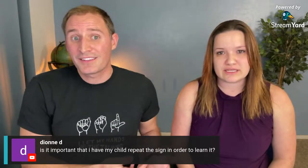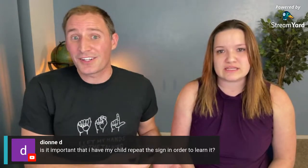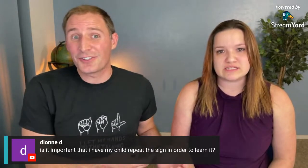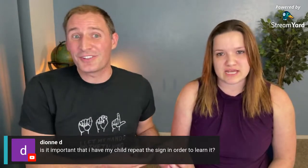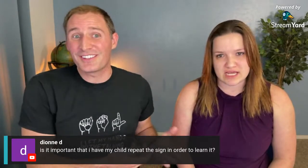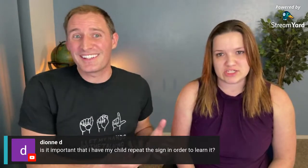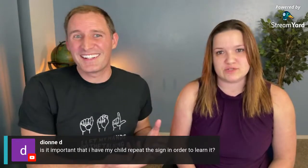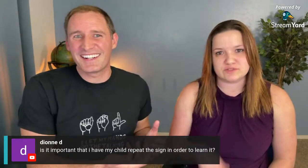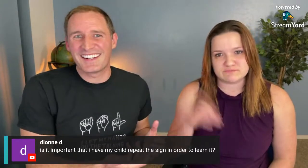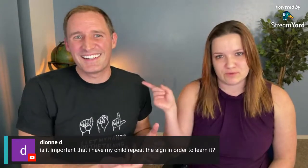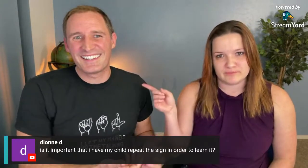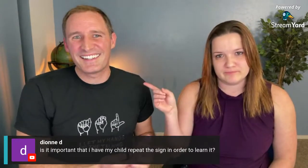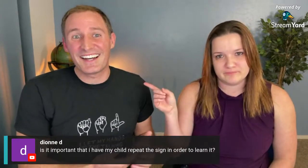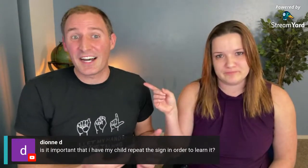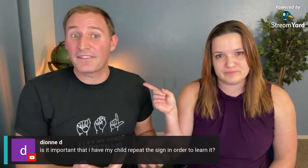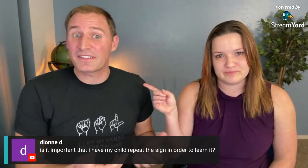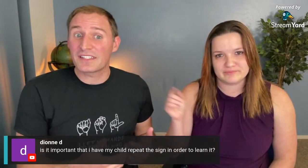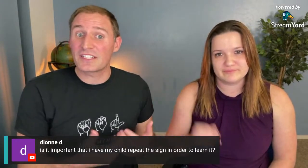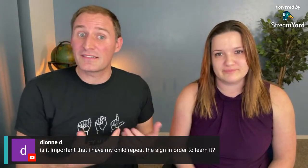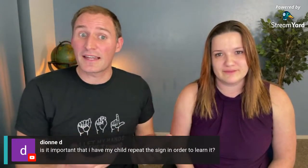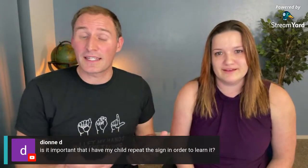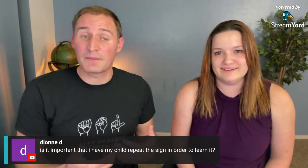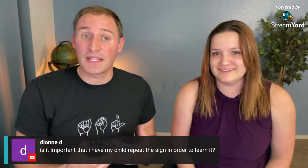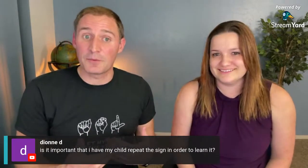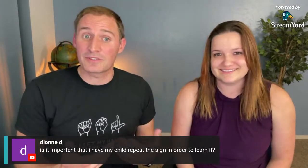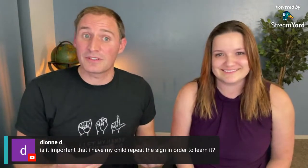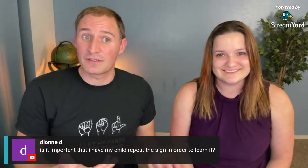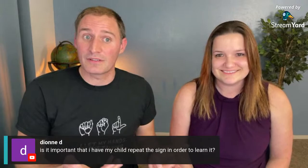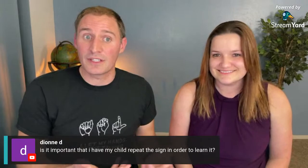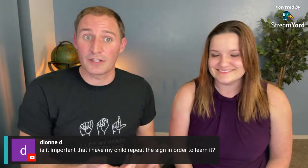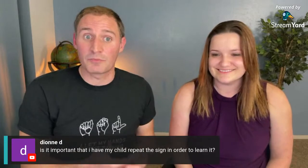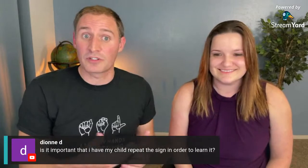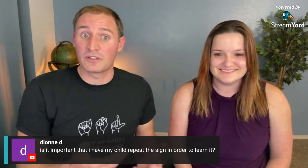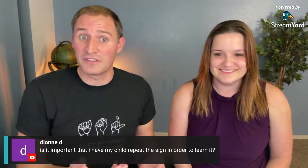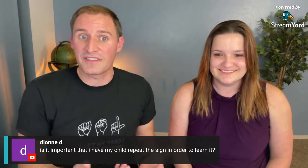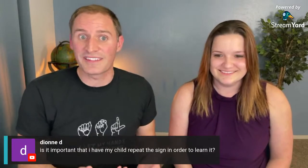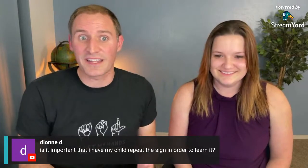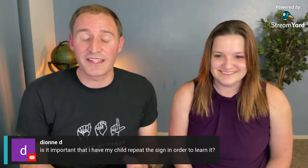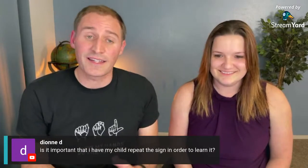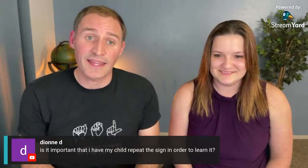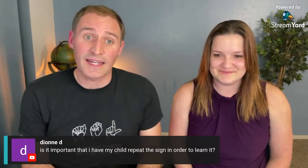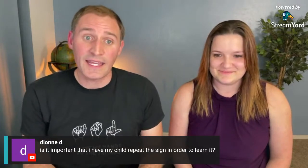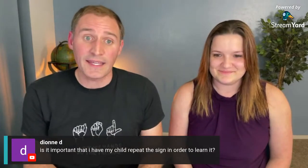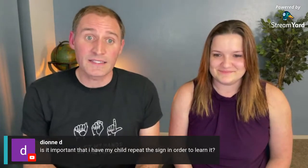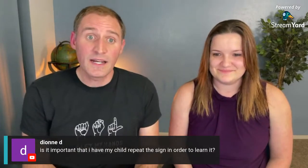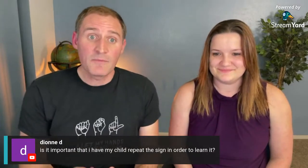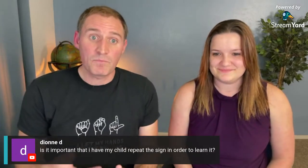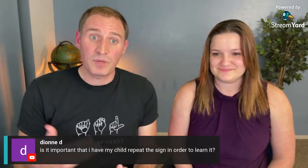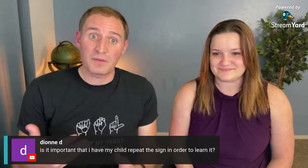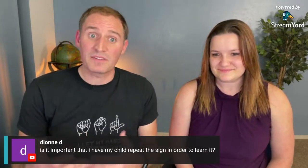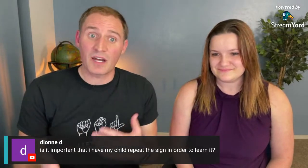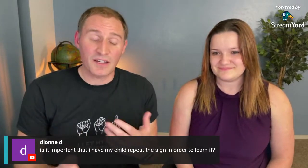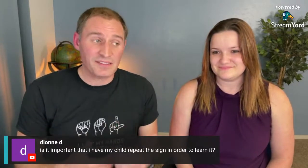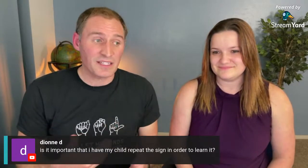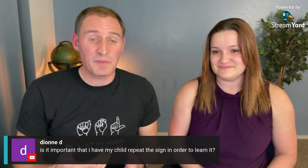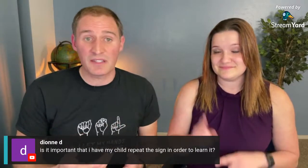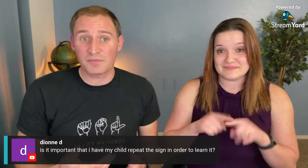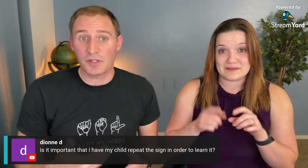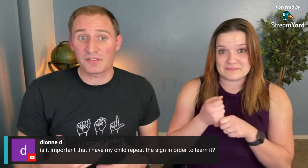the day she was born. Obviously, she's not going to be able to, produce the signs at that age. But constantly being exposed to